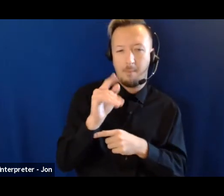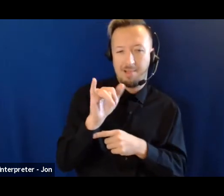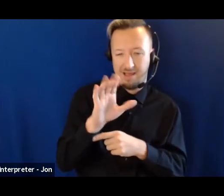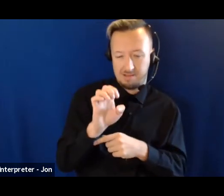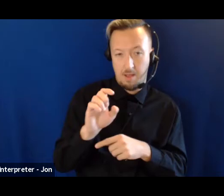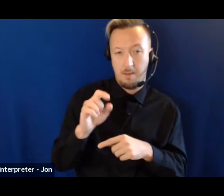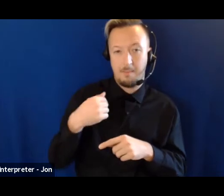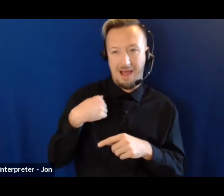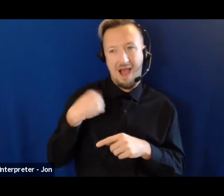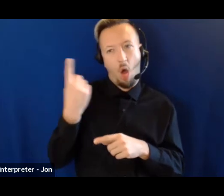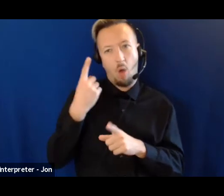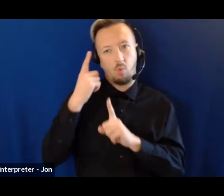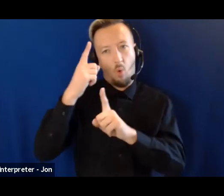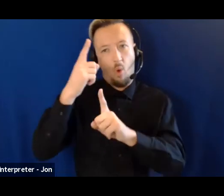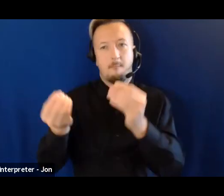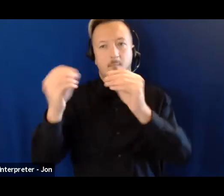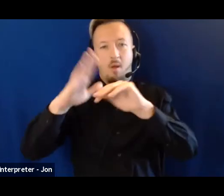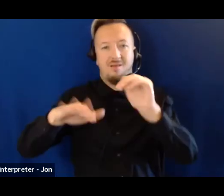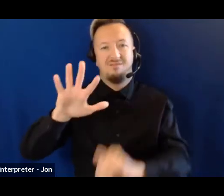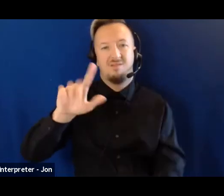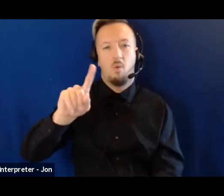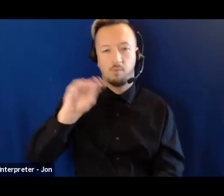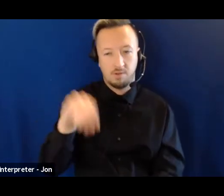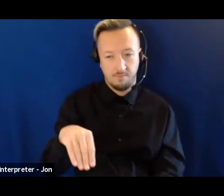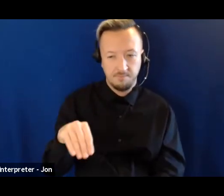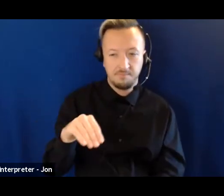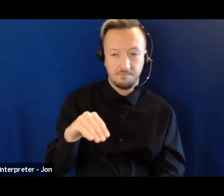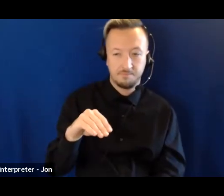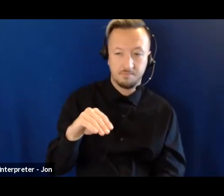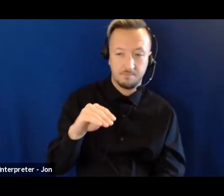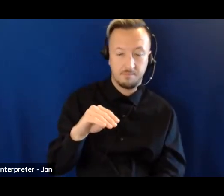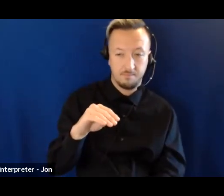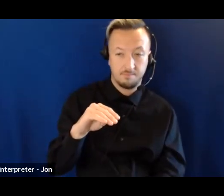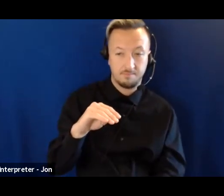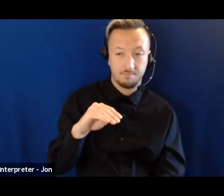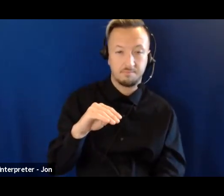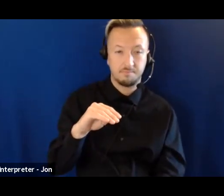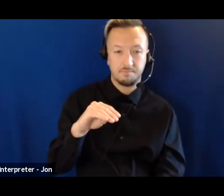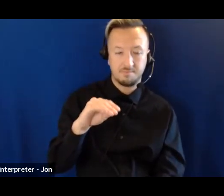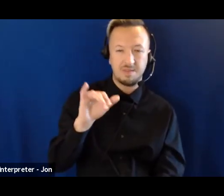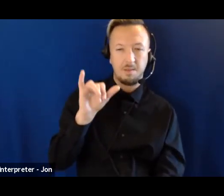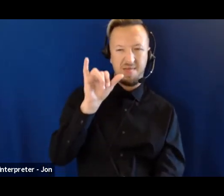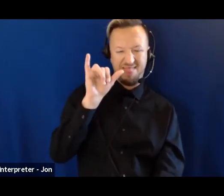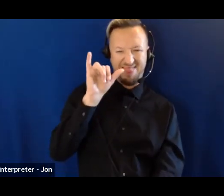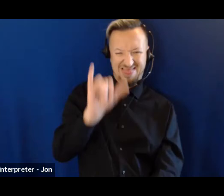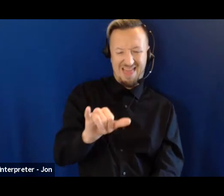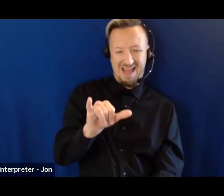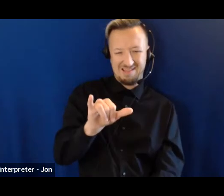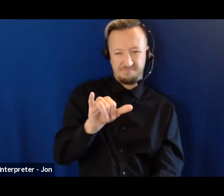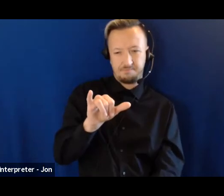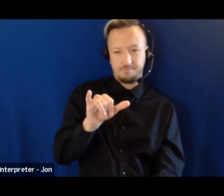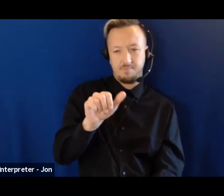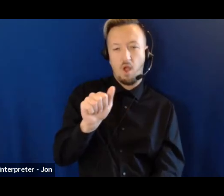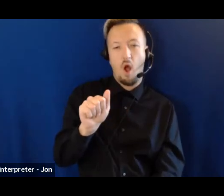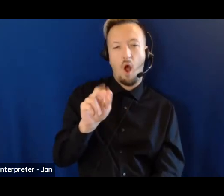51% people with disabilities. But, this is where the autonomy really comes into play,